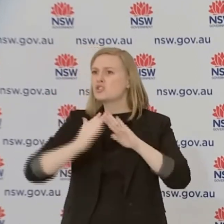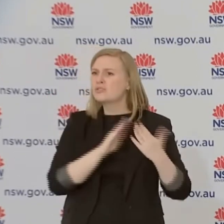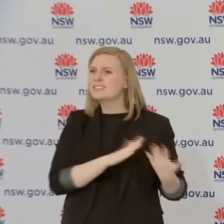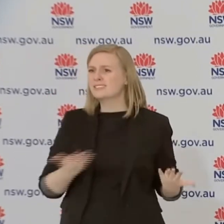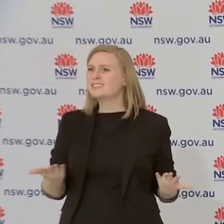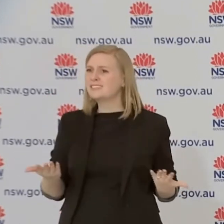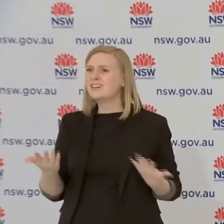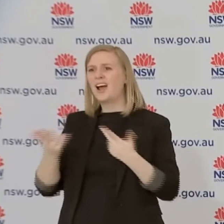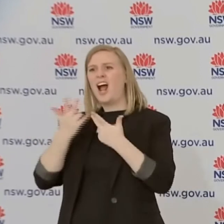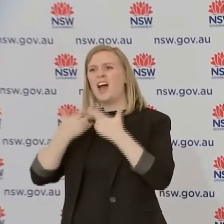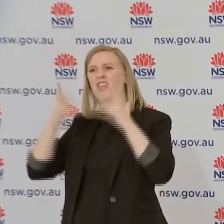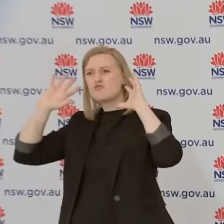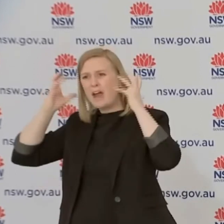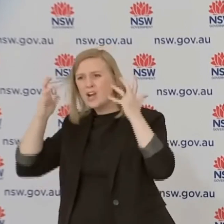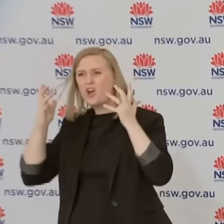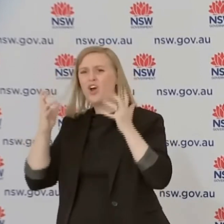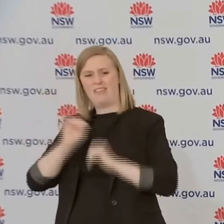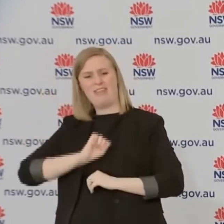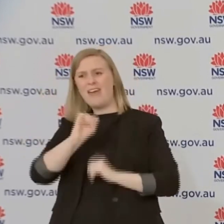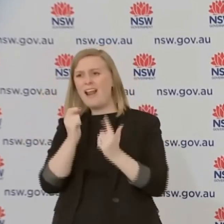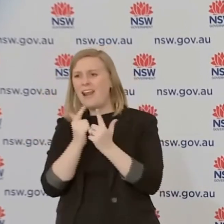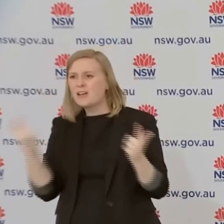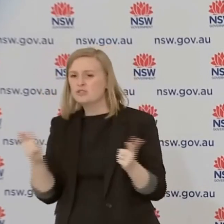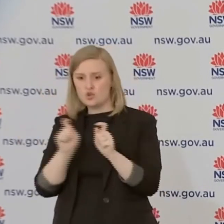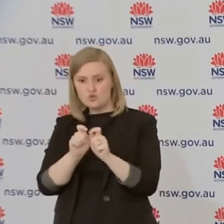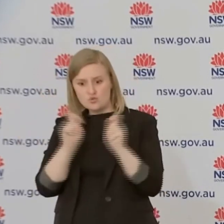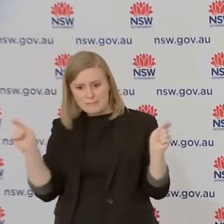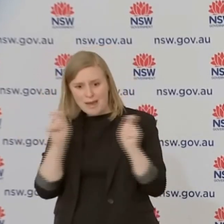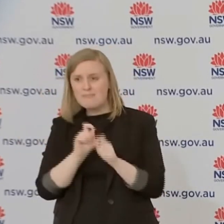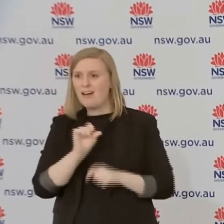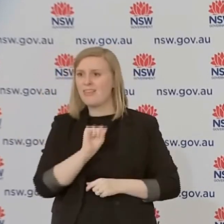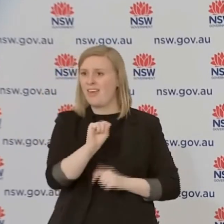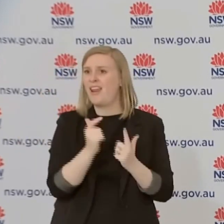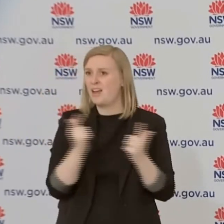week, and we spoke to the multicultural media on Zoom.